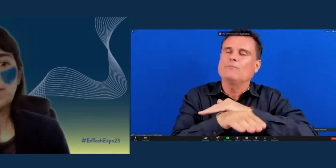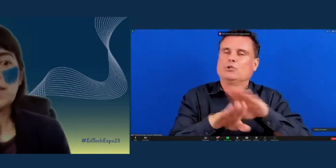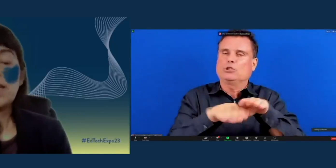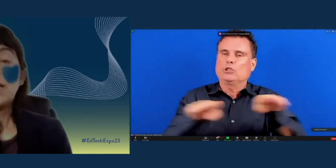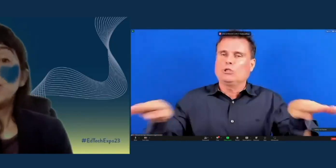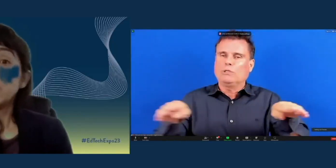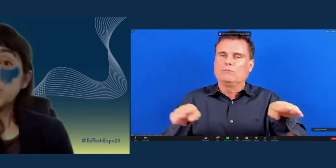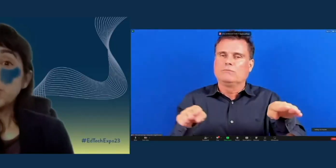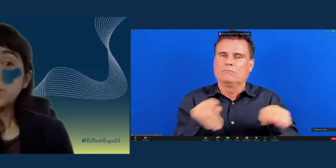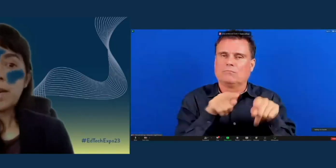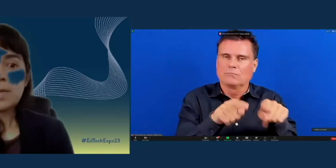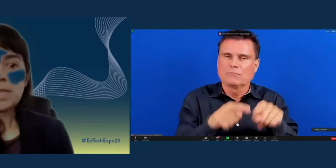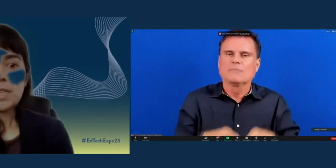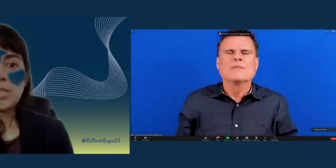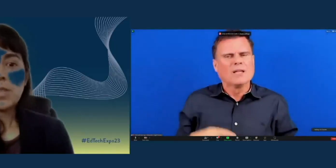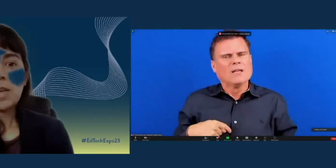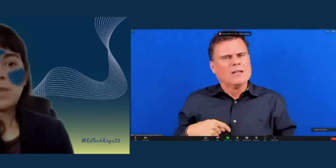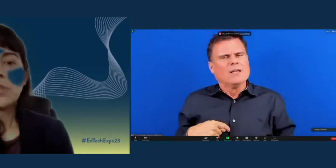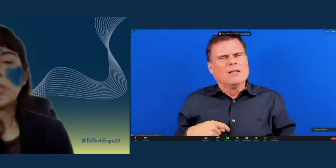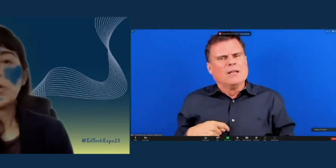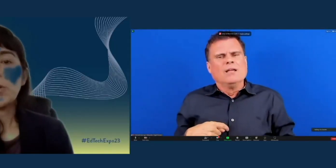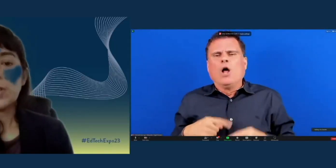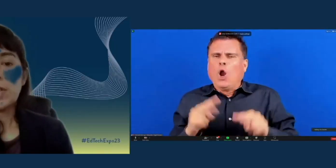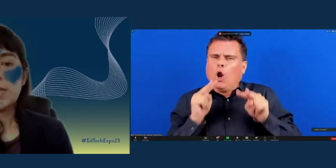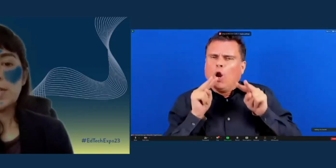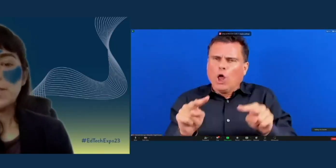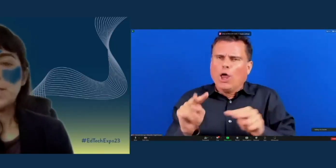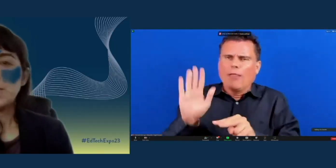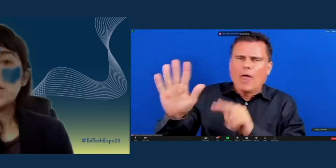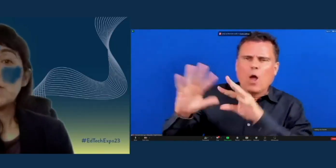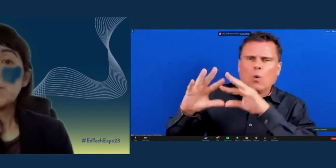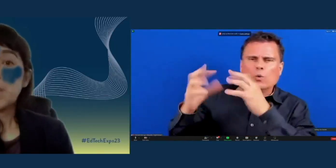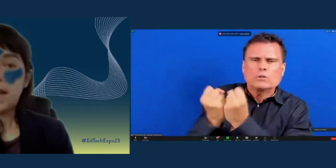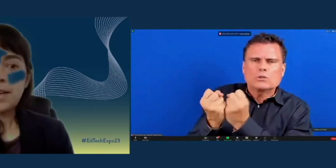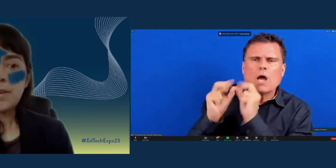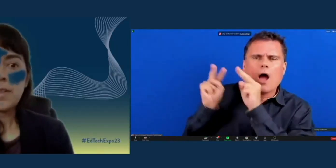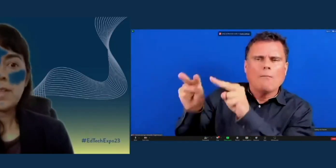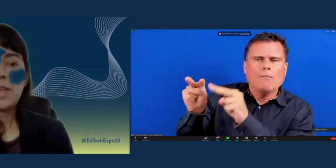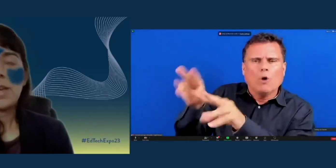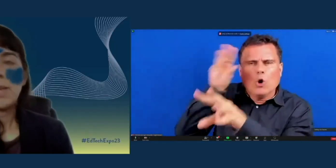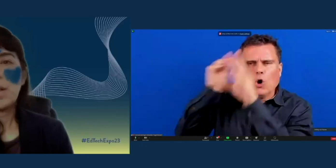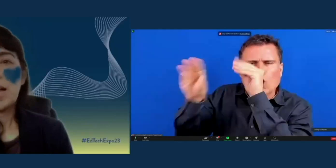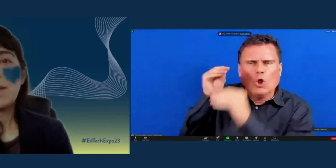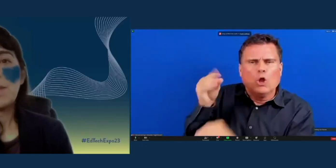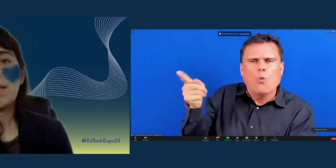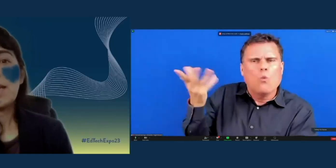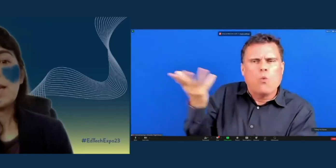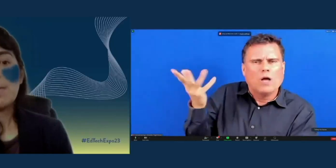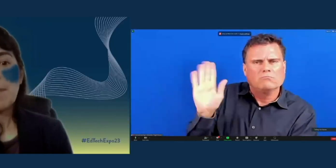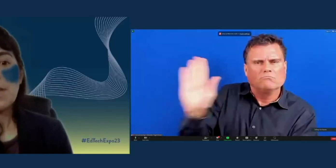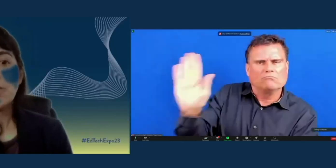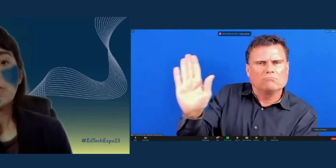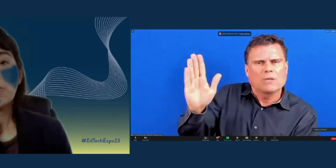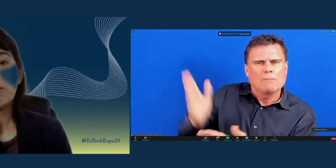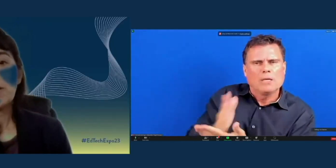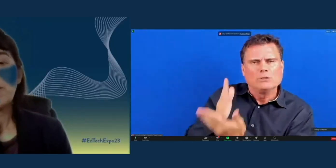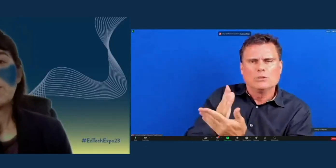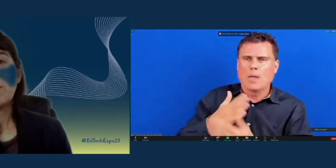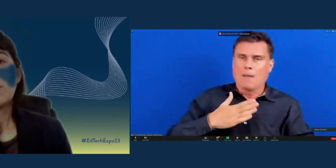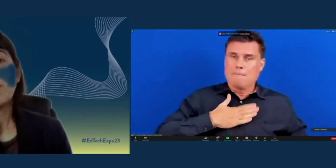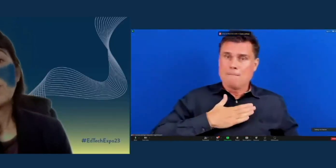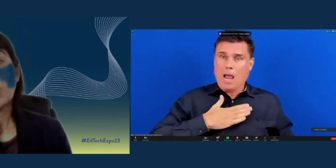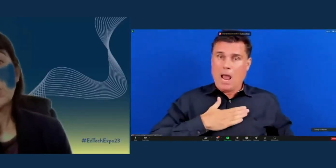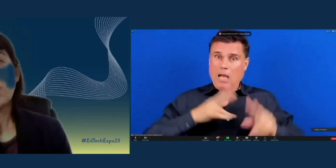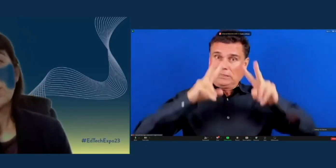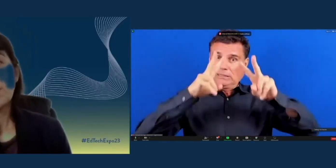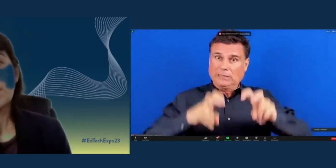program to learn recommendations to help ensure your learning assessments more accurately and reliably measure the learning outcomes